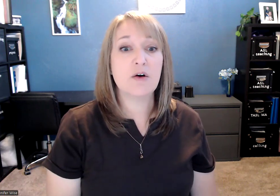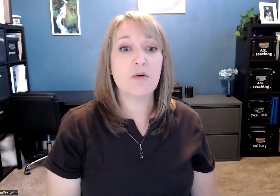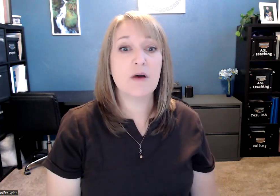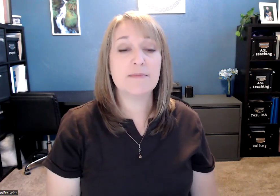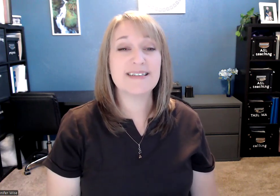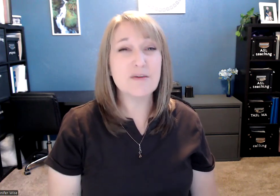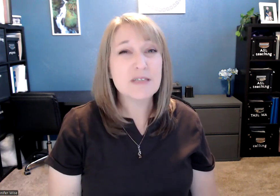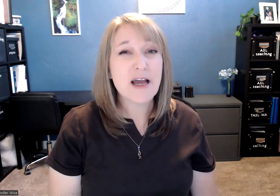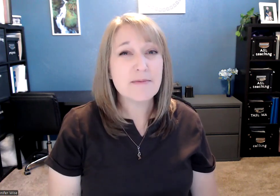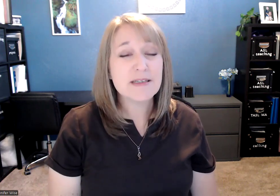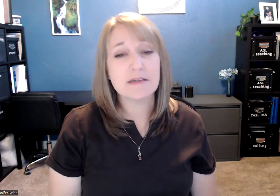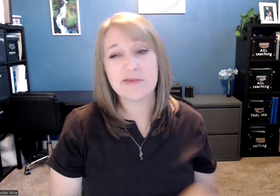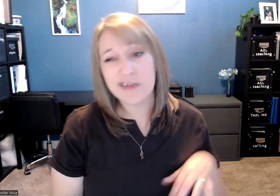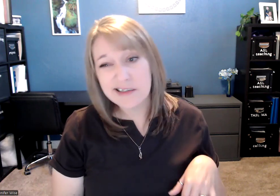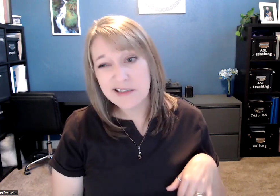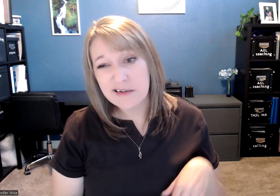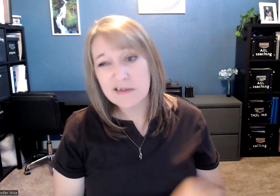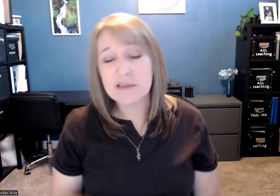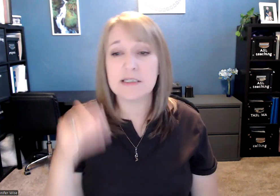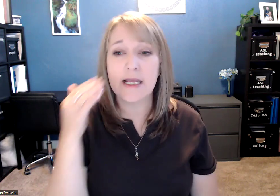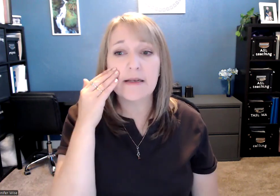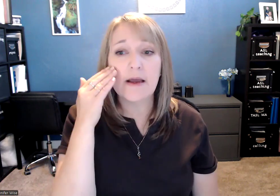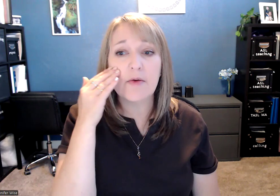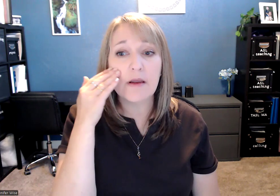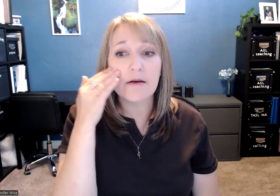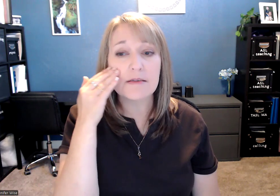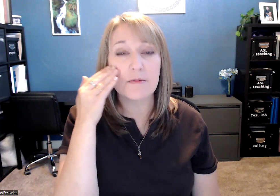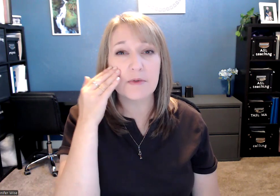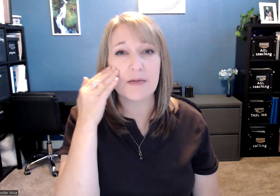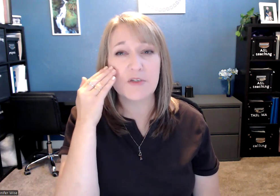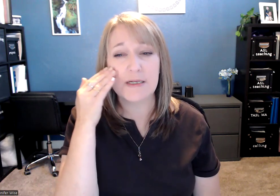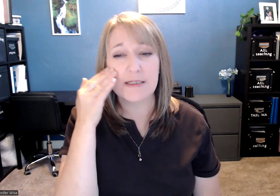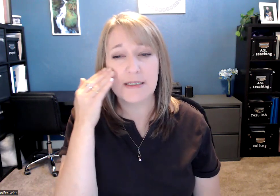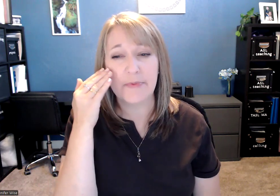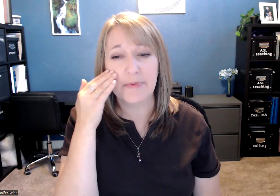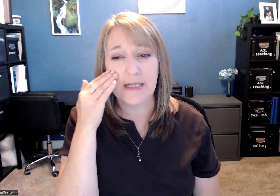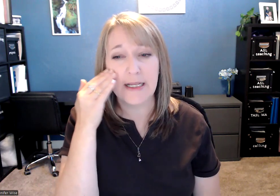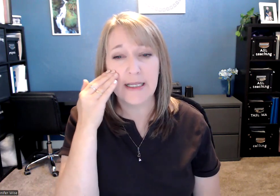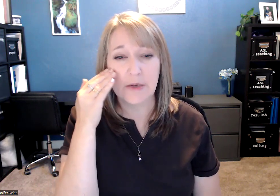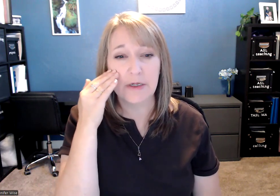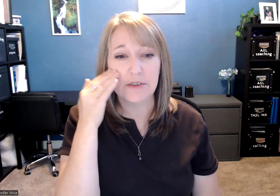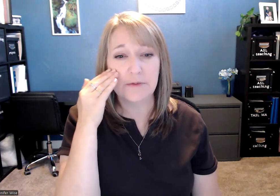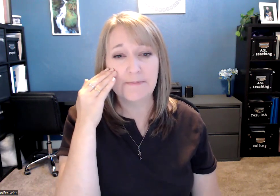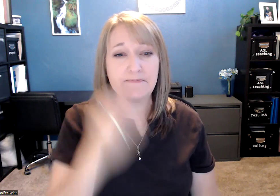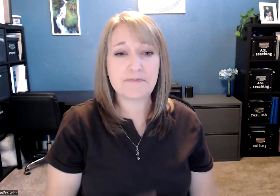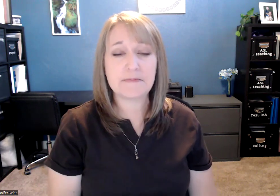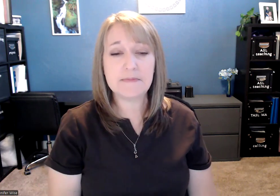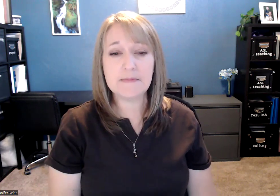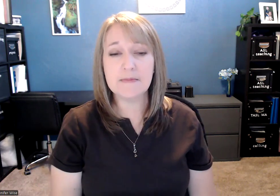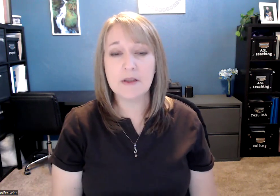So sometimes it's easier to sign it down here. Sometimes you might see deaf people signing it down here too.